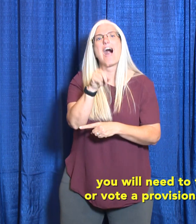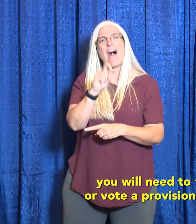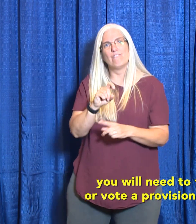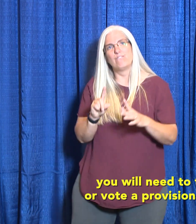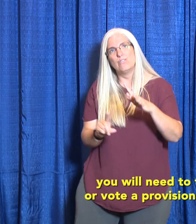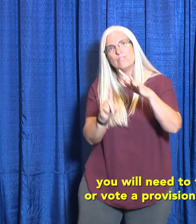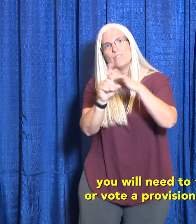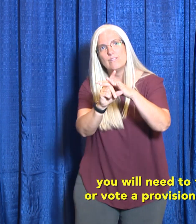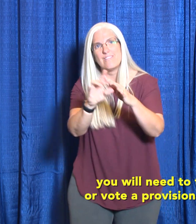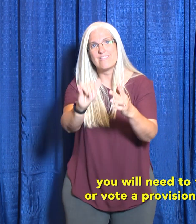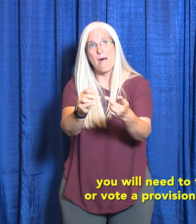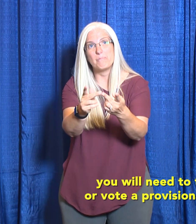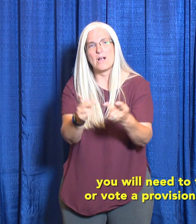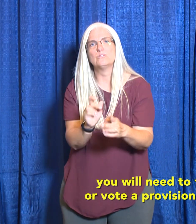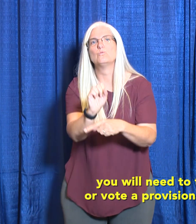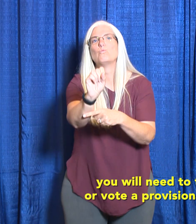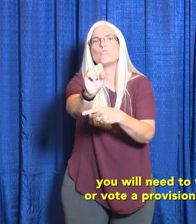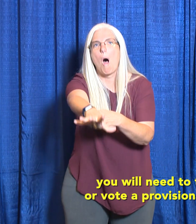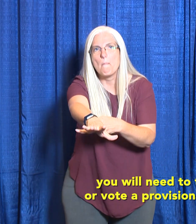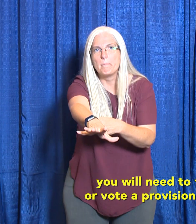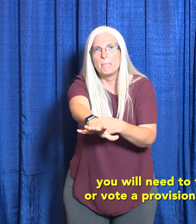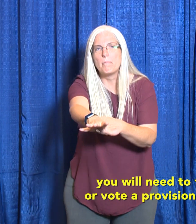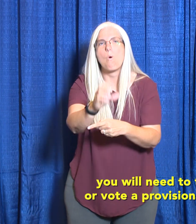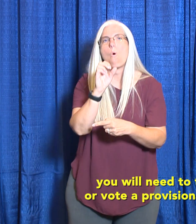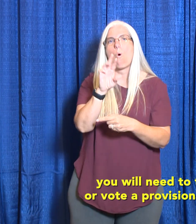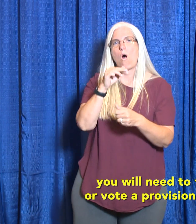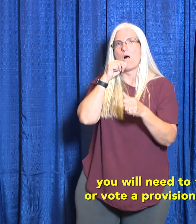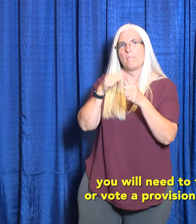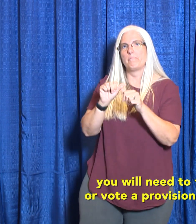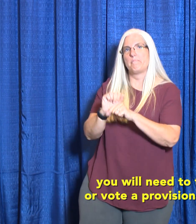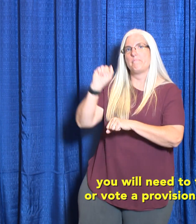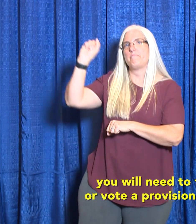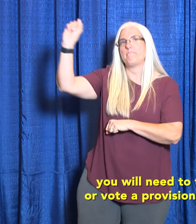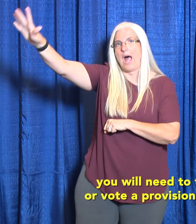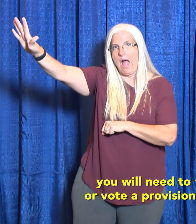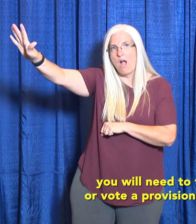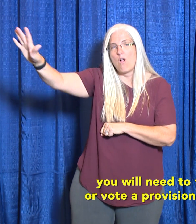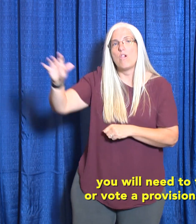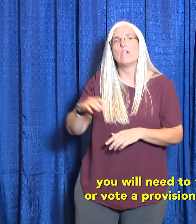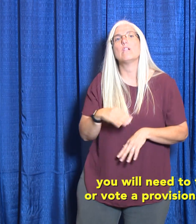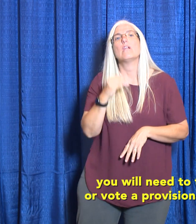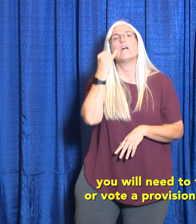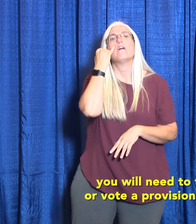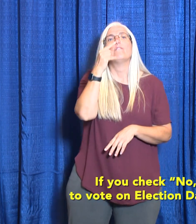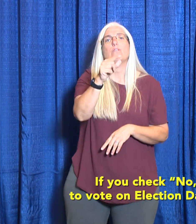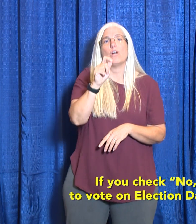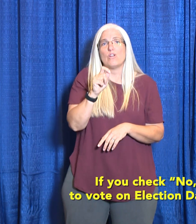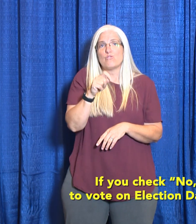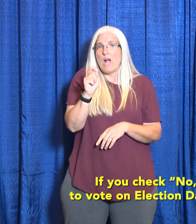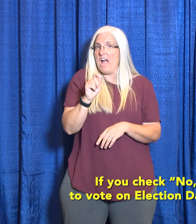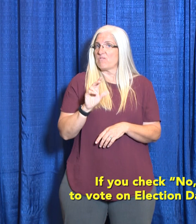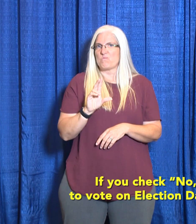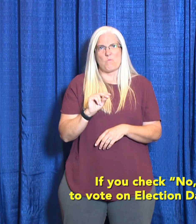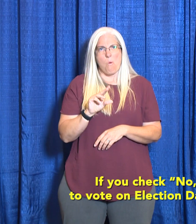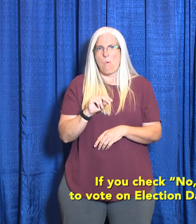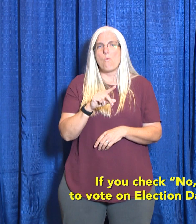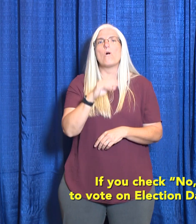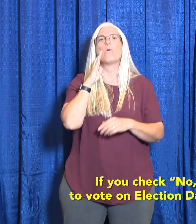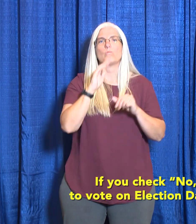you will need to turn in your ballot or vote a provisional ballot at the polls. If you check no, you will